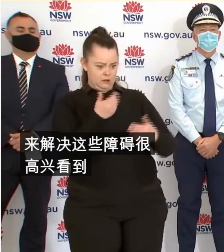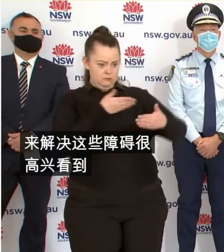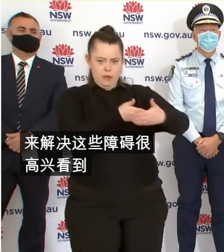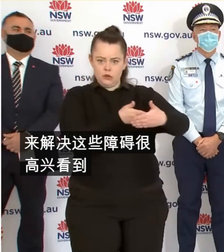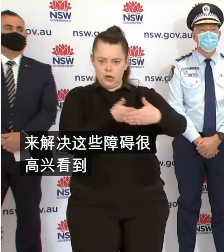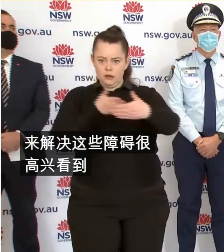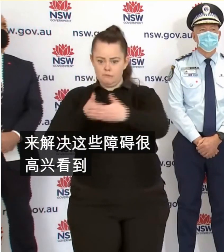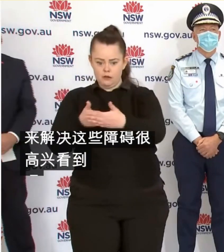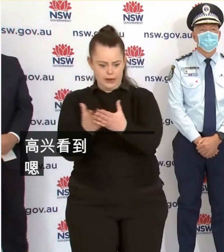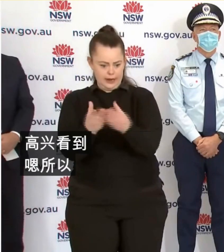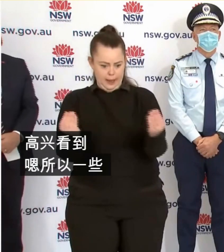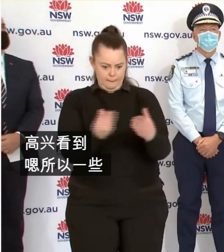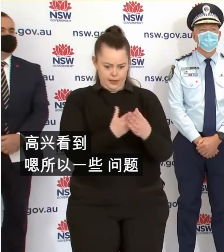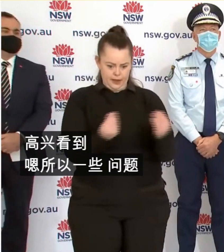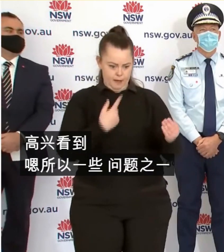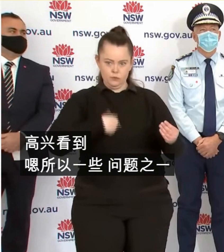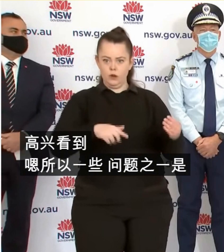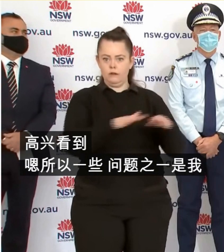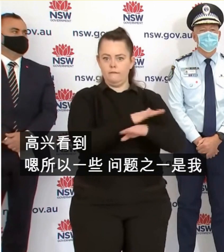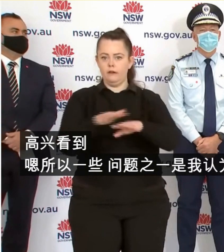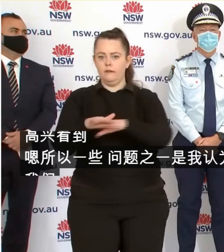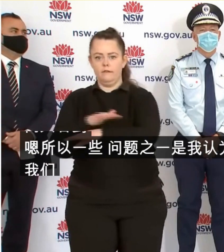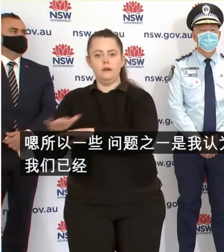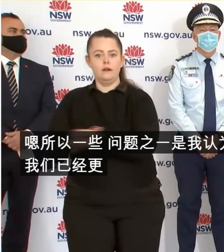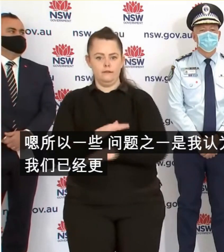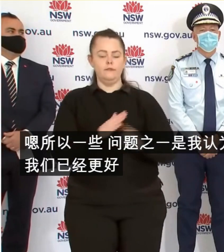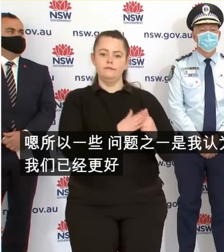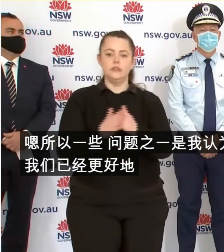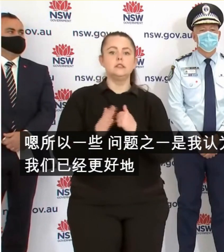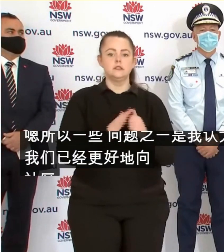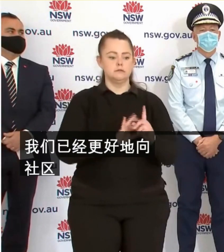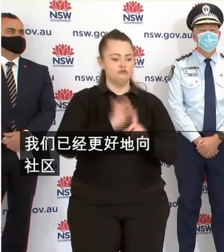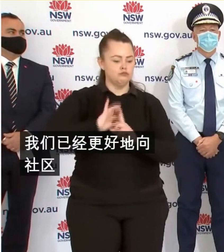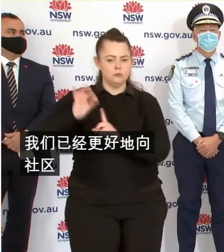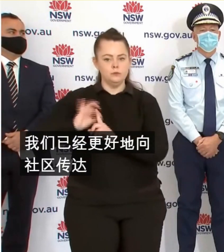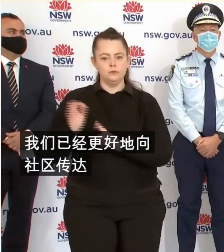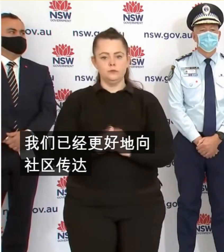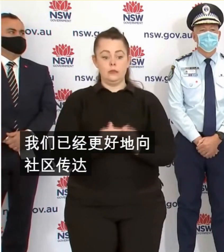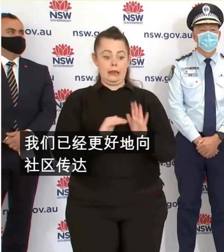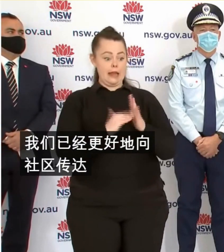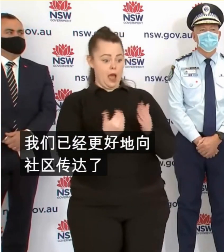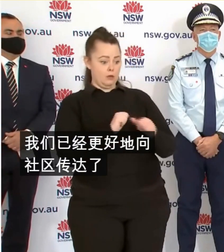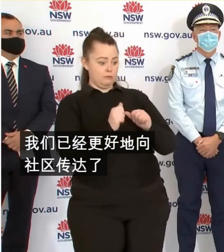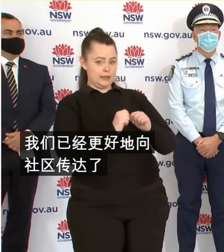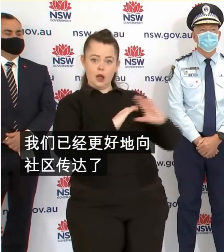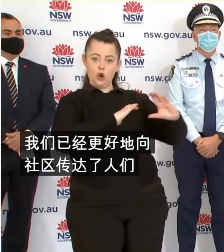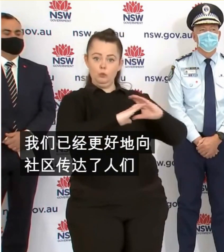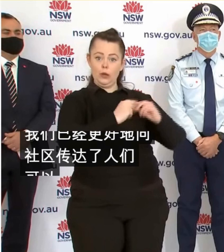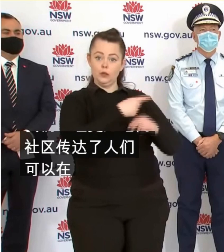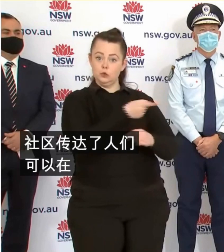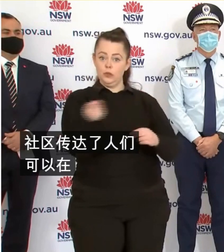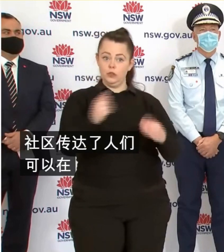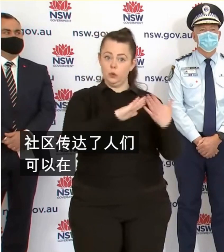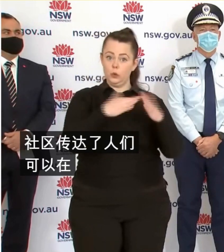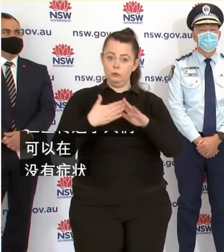It's pleasing to see. So some of the issues is I think we've communicated better to the community about the